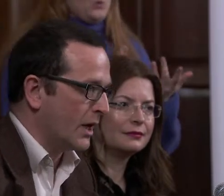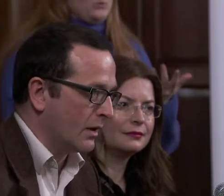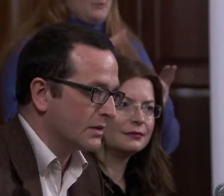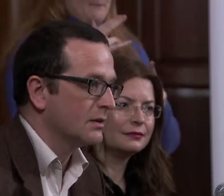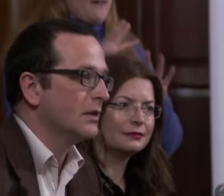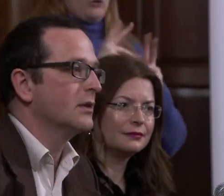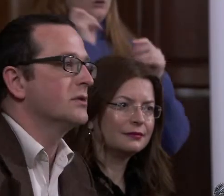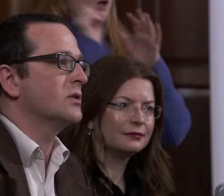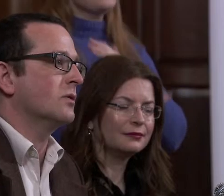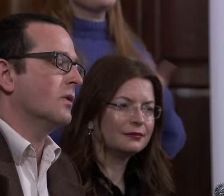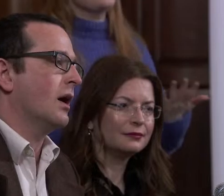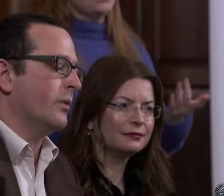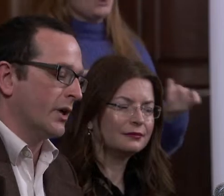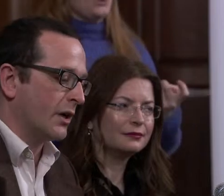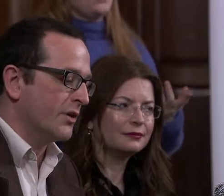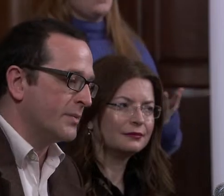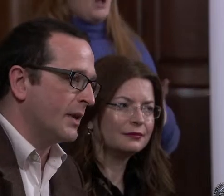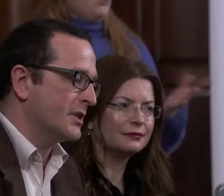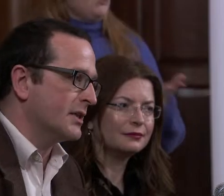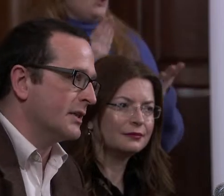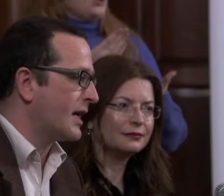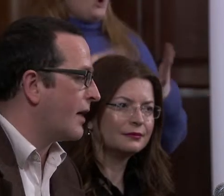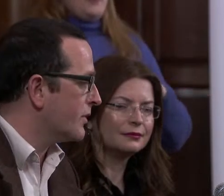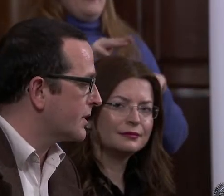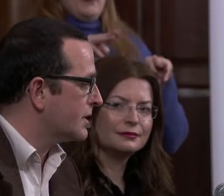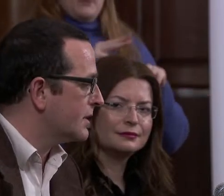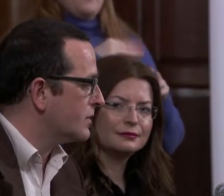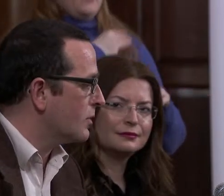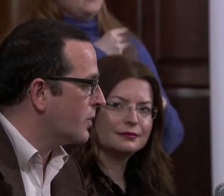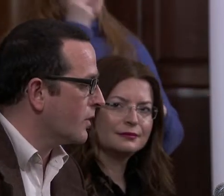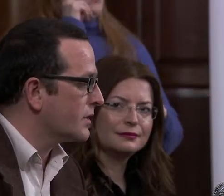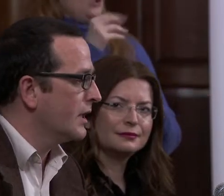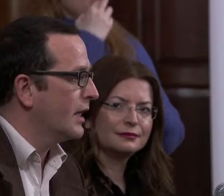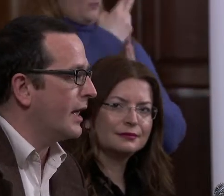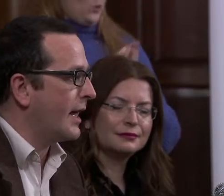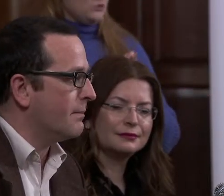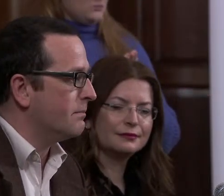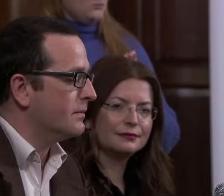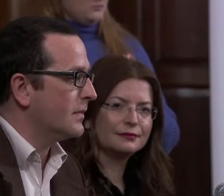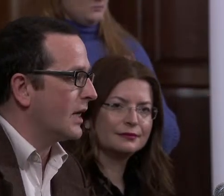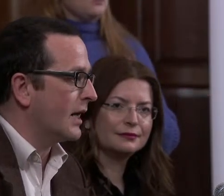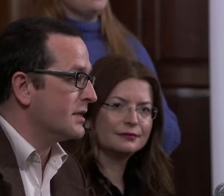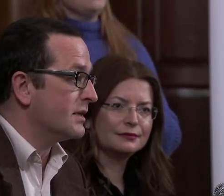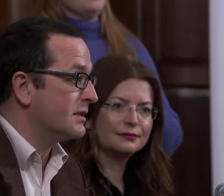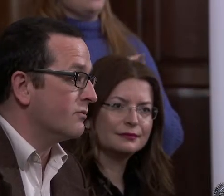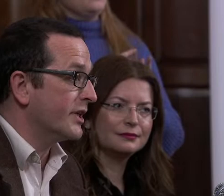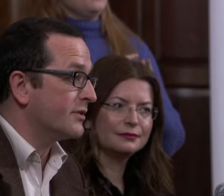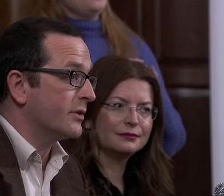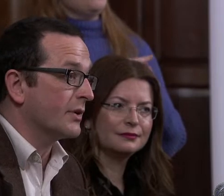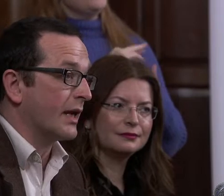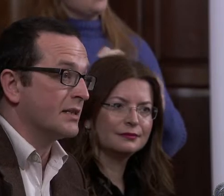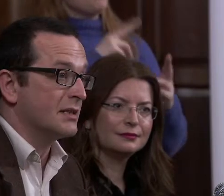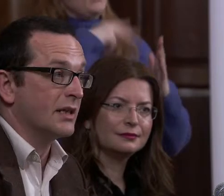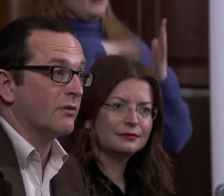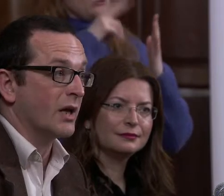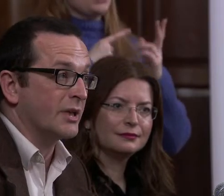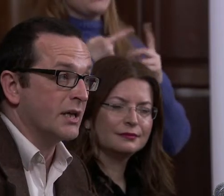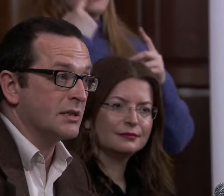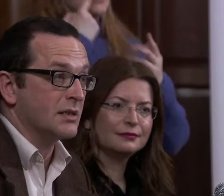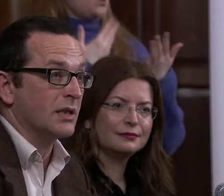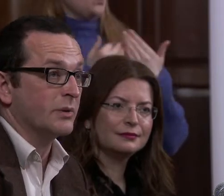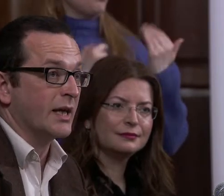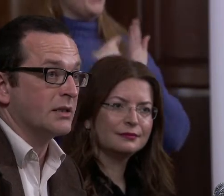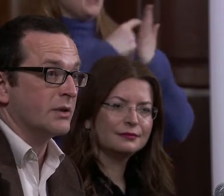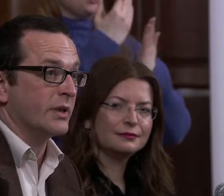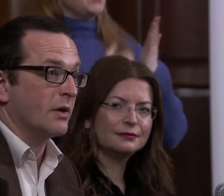may all be lost. So I would encourage people to have a look at the report and to read through it and to see the